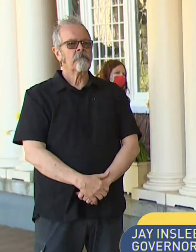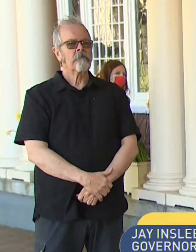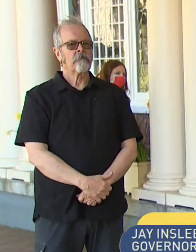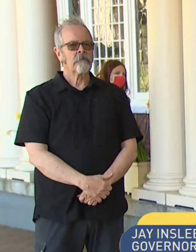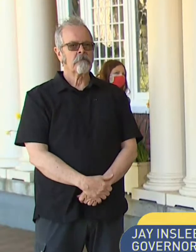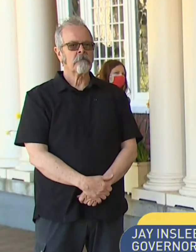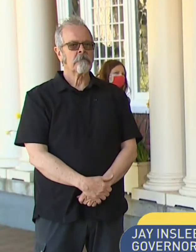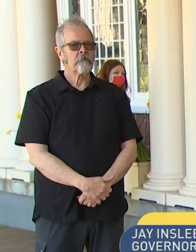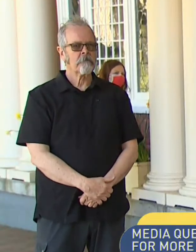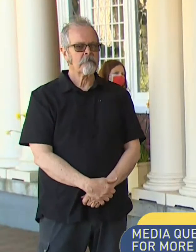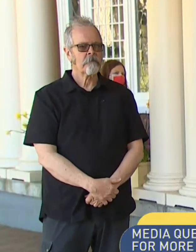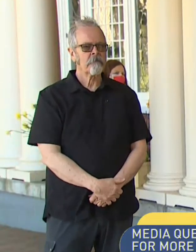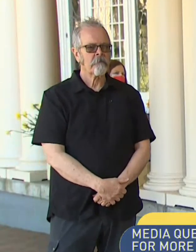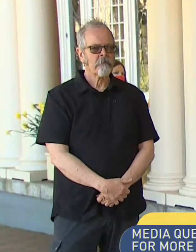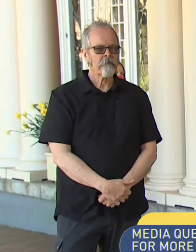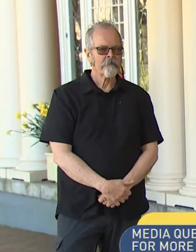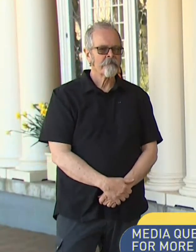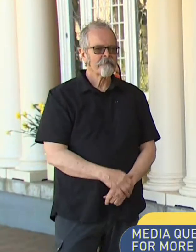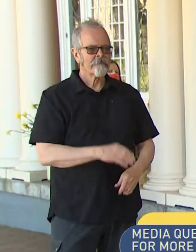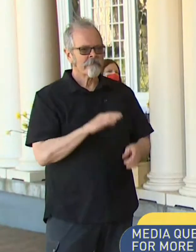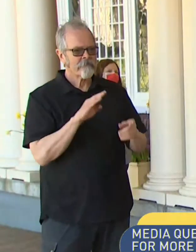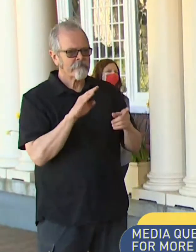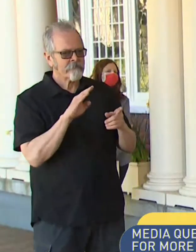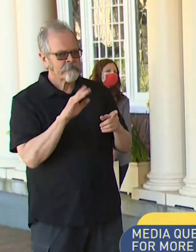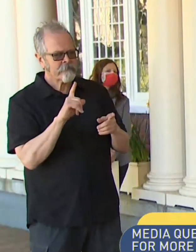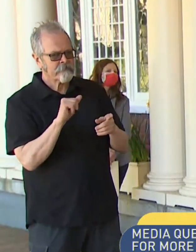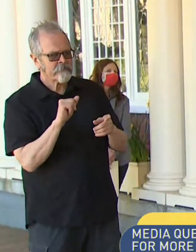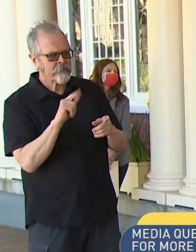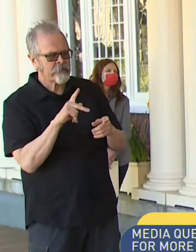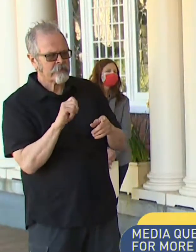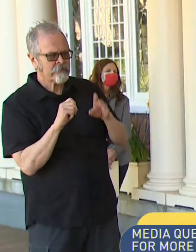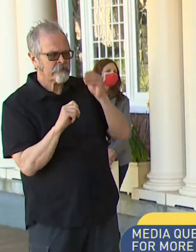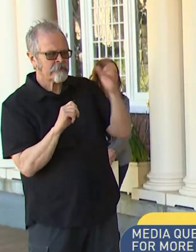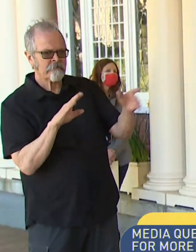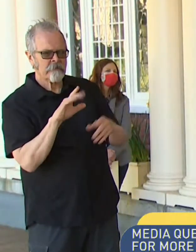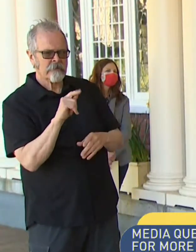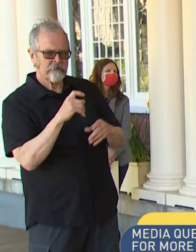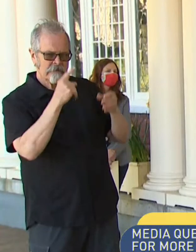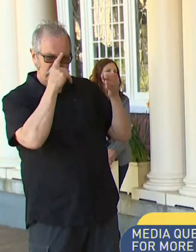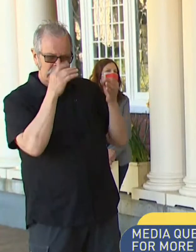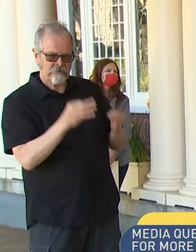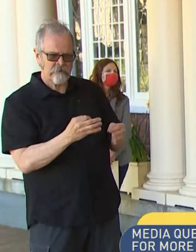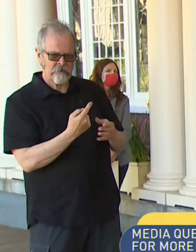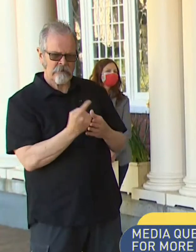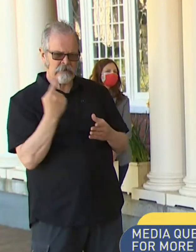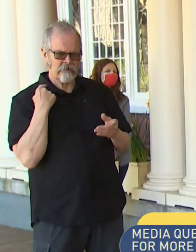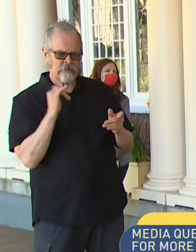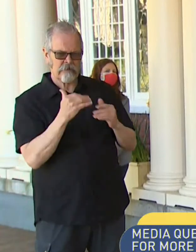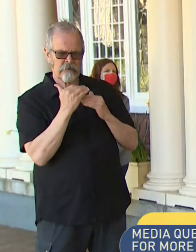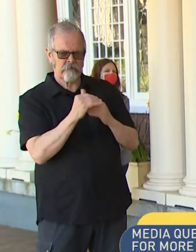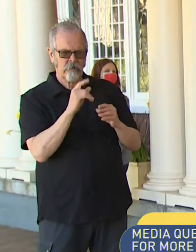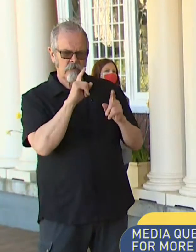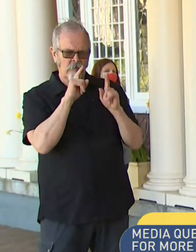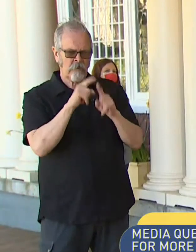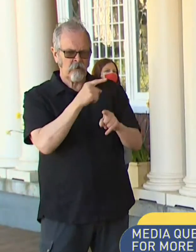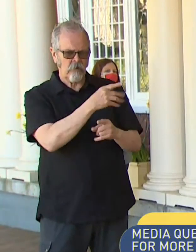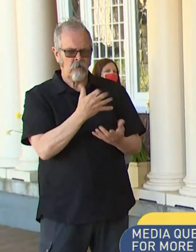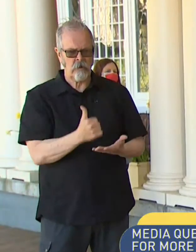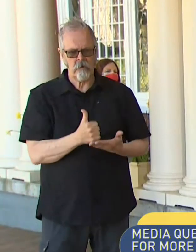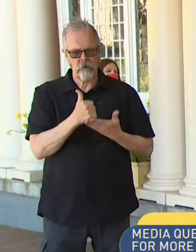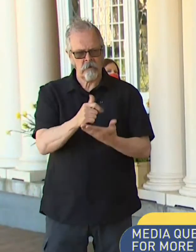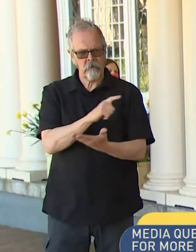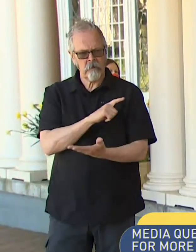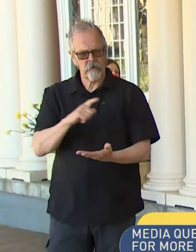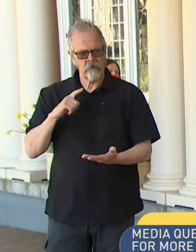Asking about the Blake decision. Last week when I asked you, would give it a limited response saying you just wanted to help the legislature reach a conclusion,